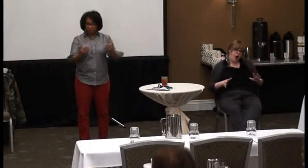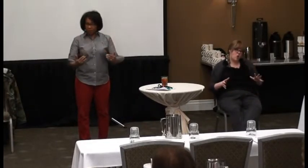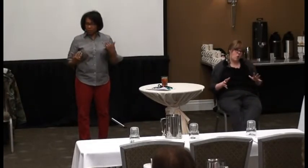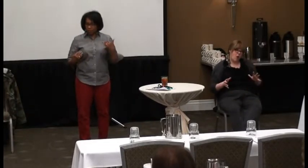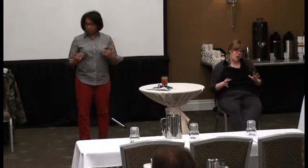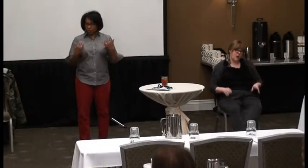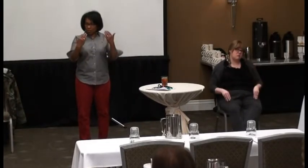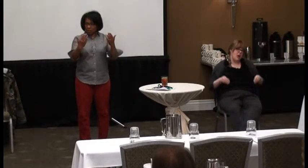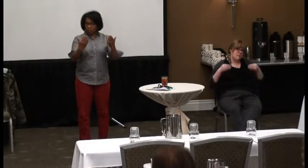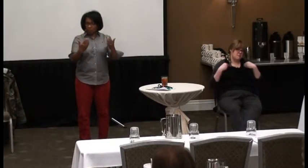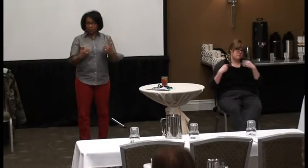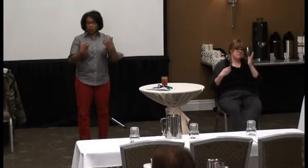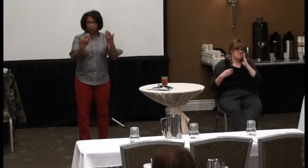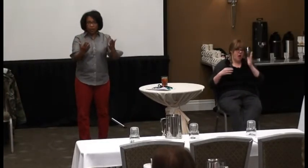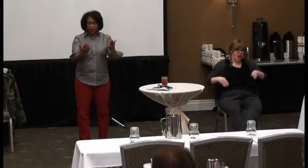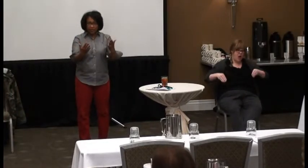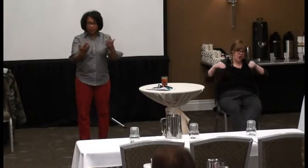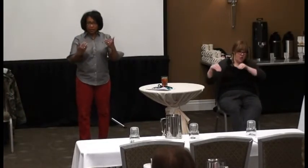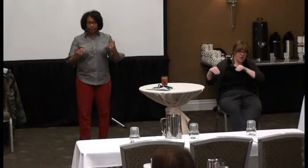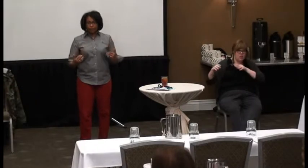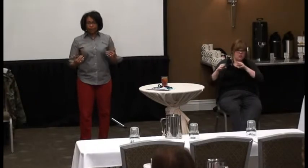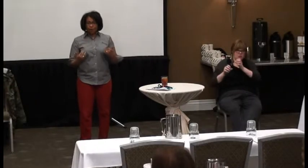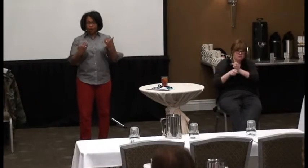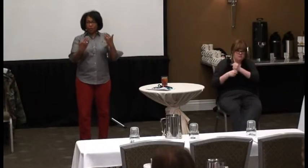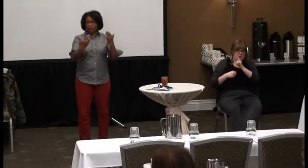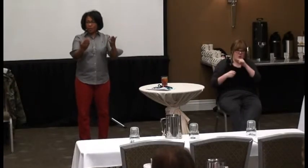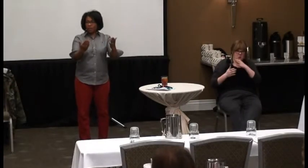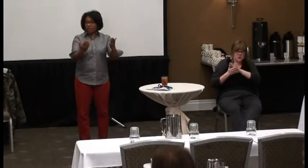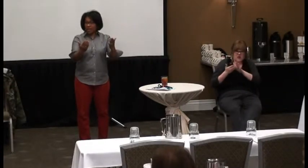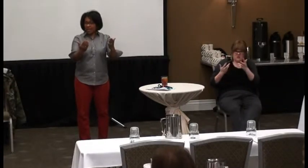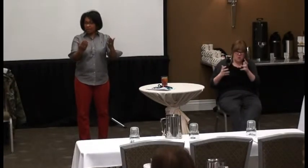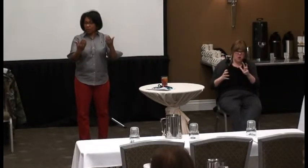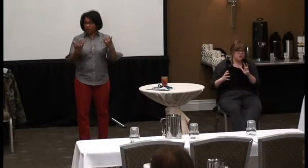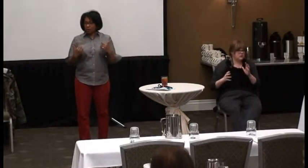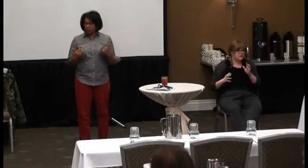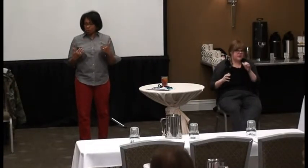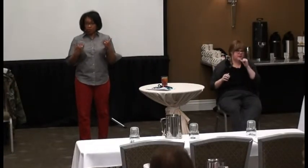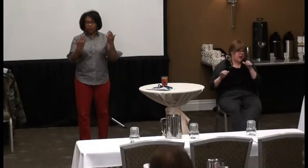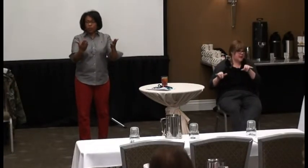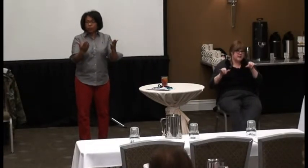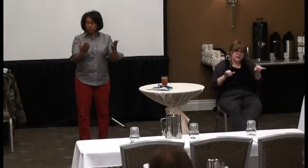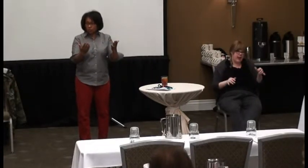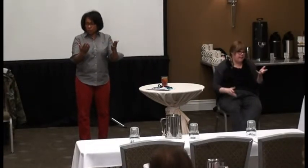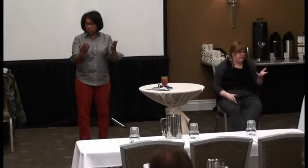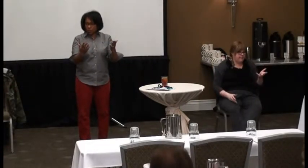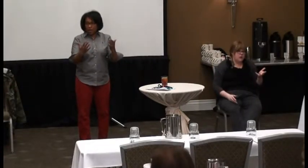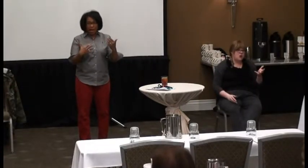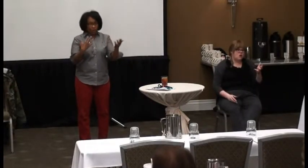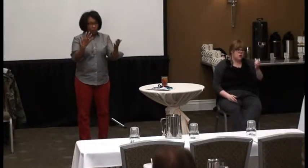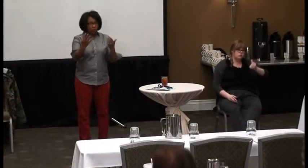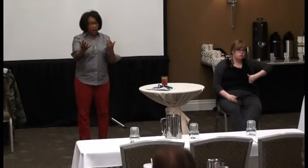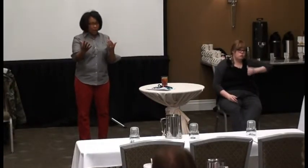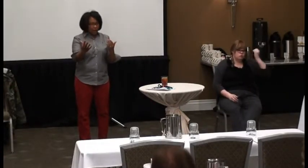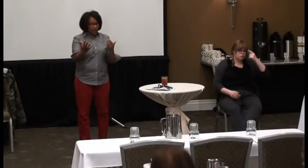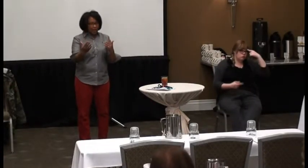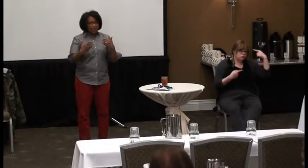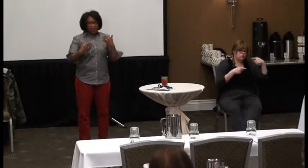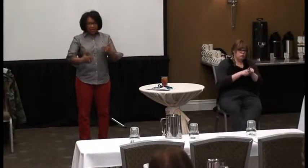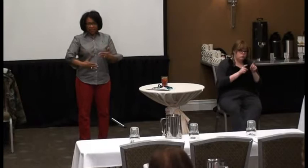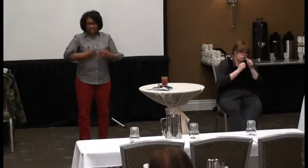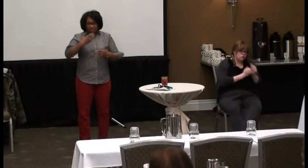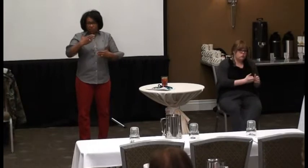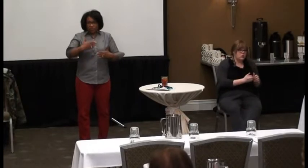drive in terms of annoyance, argumentative behavior, refusal to comply or